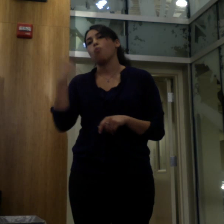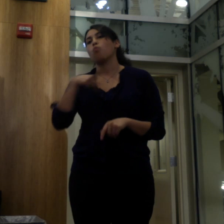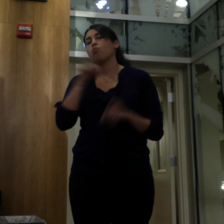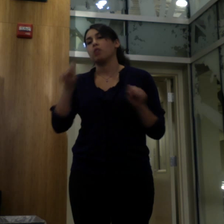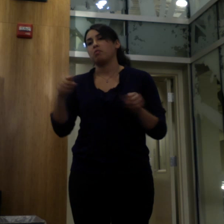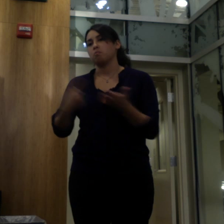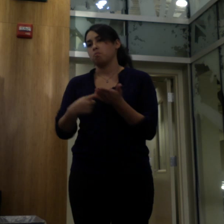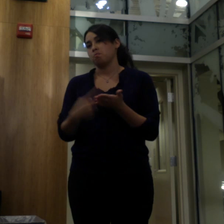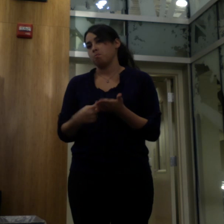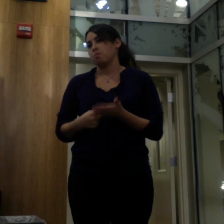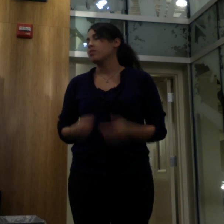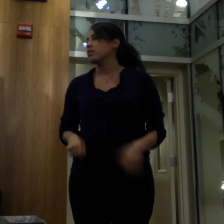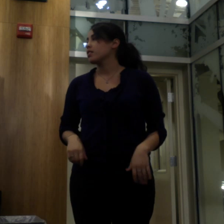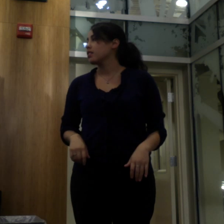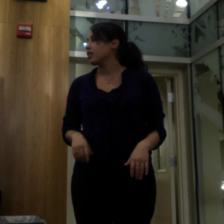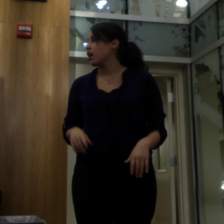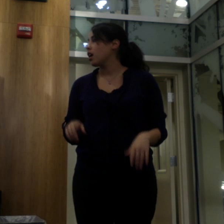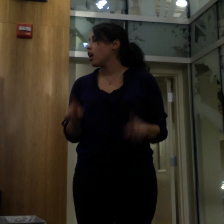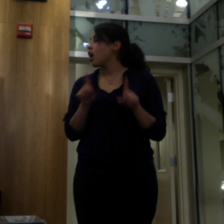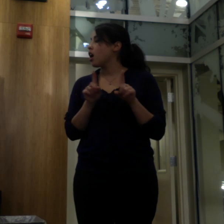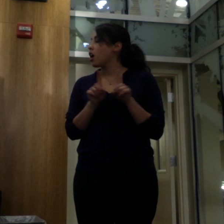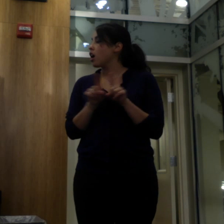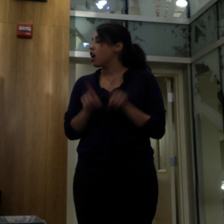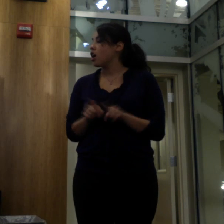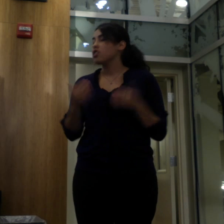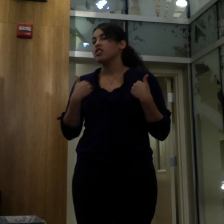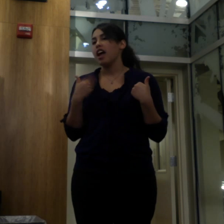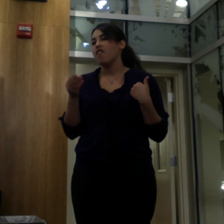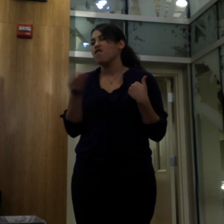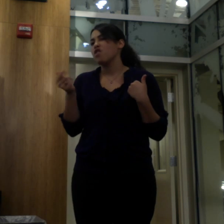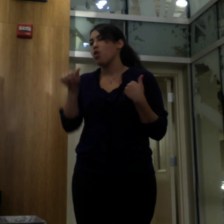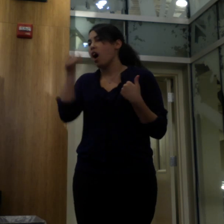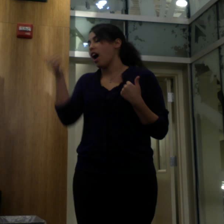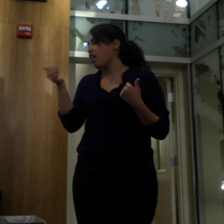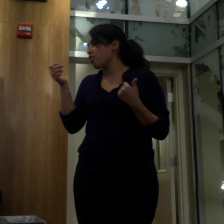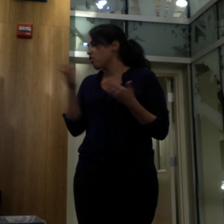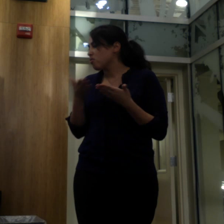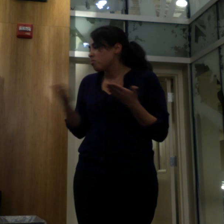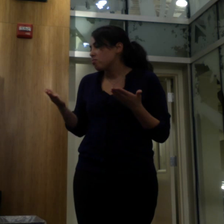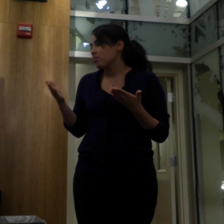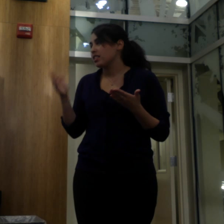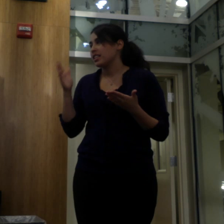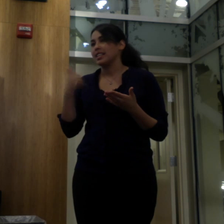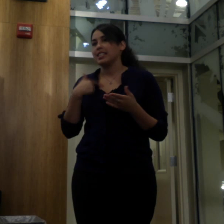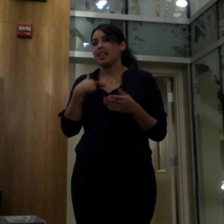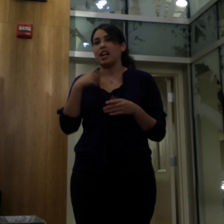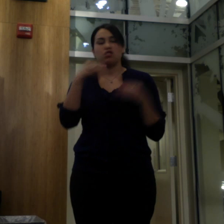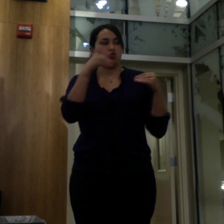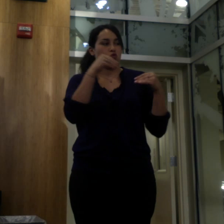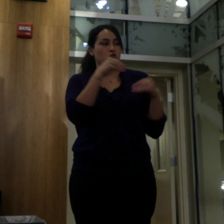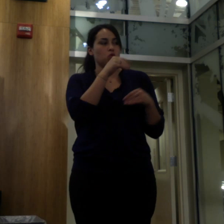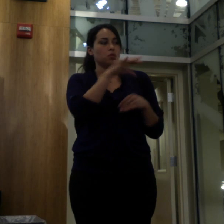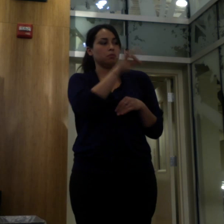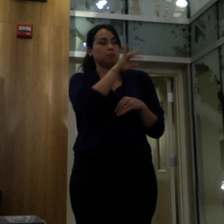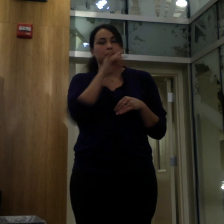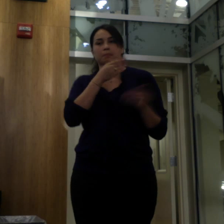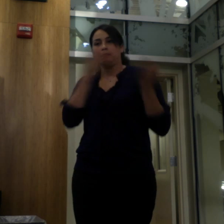through. And then I also have some other things in here that I brought that are here from the